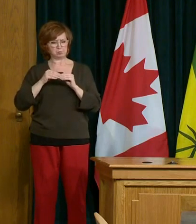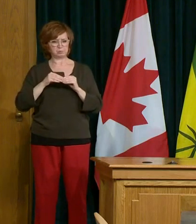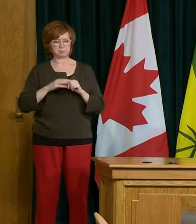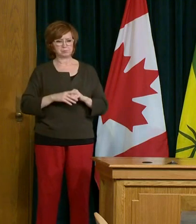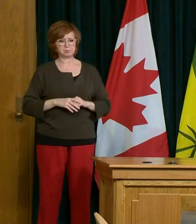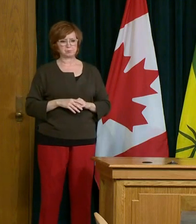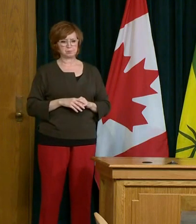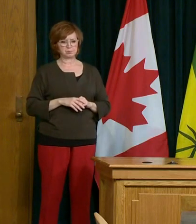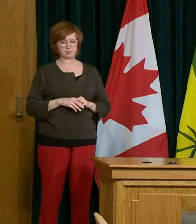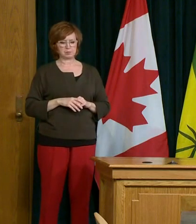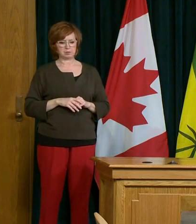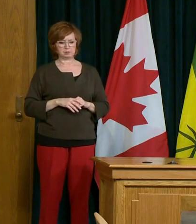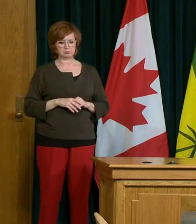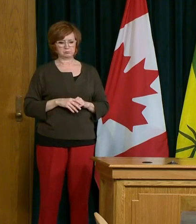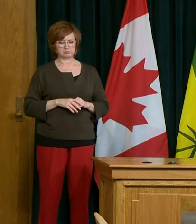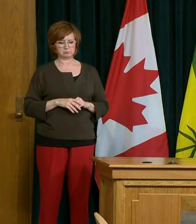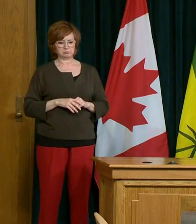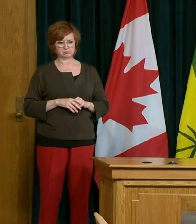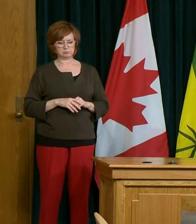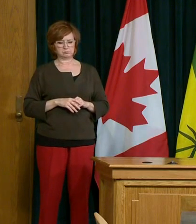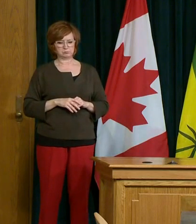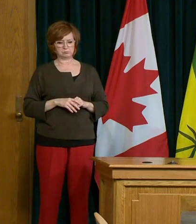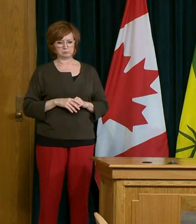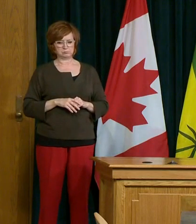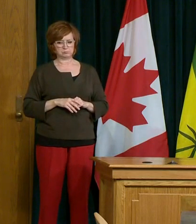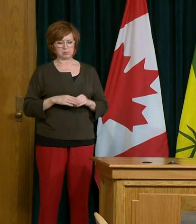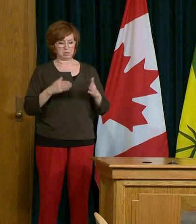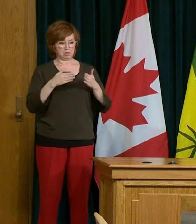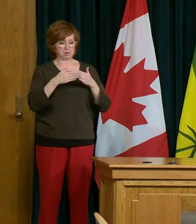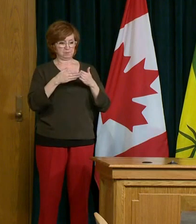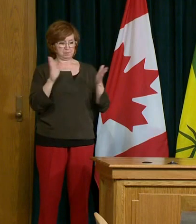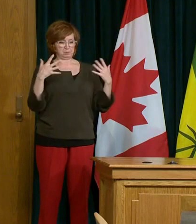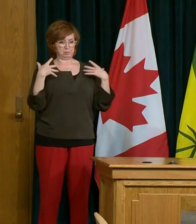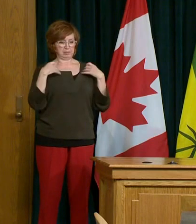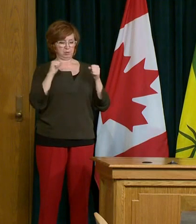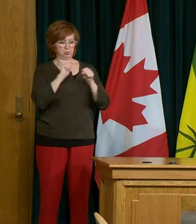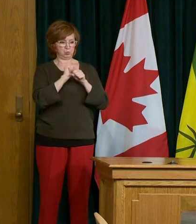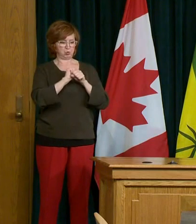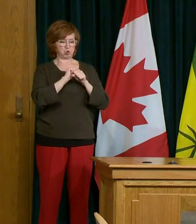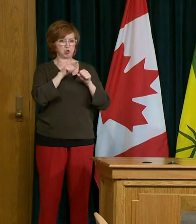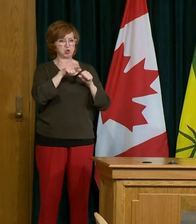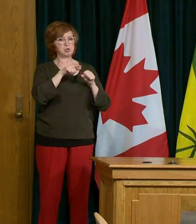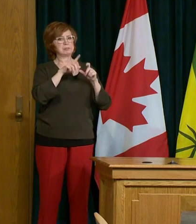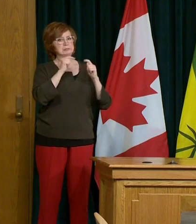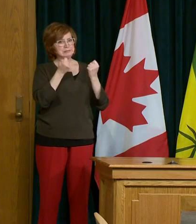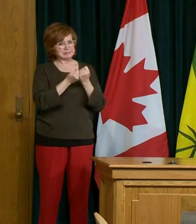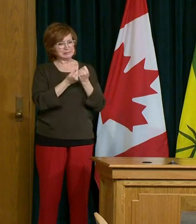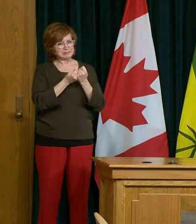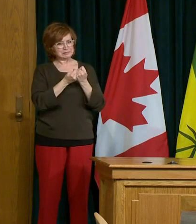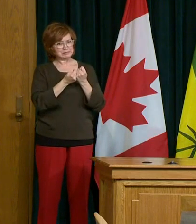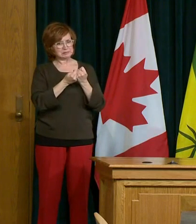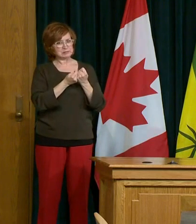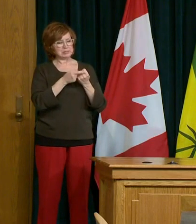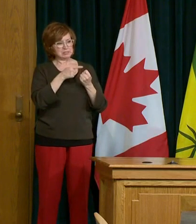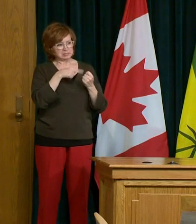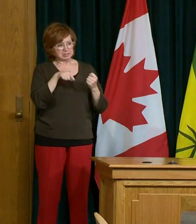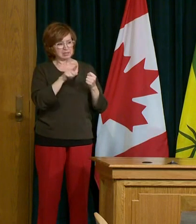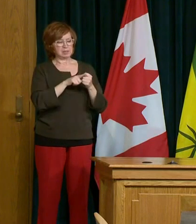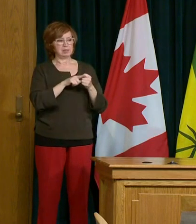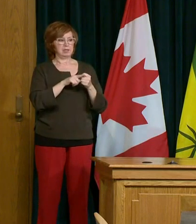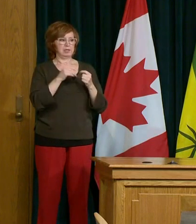locally are doing the contact tracing that's needed to be done locally to manage and prevent and protect the